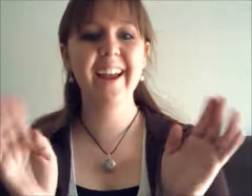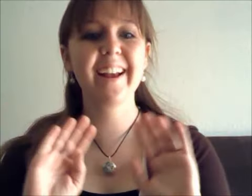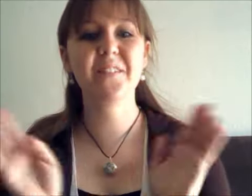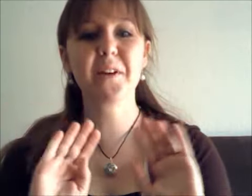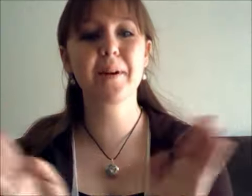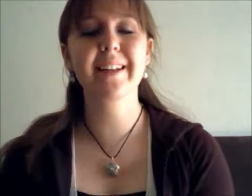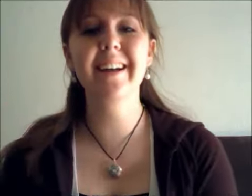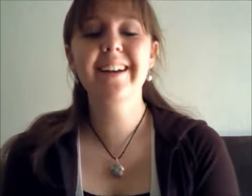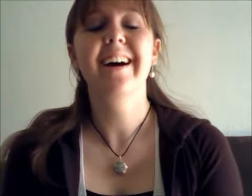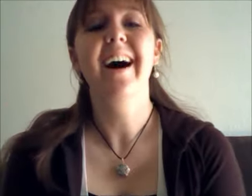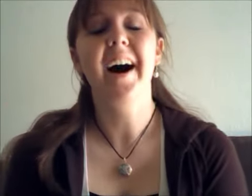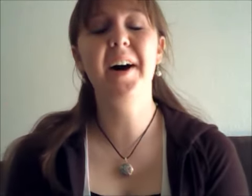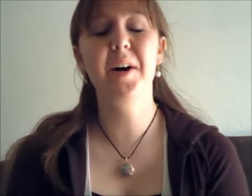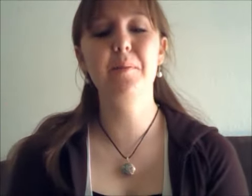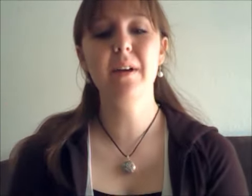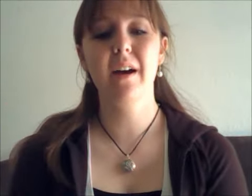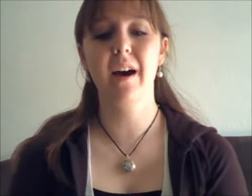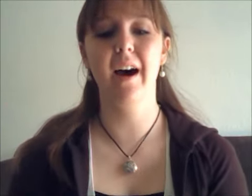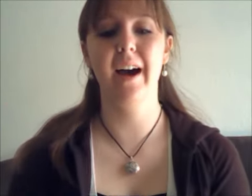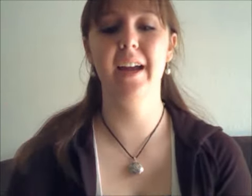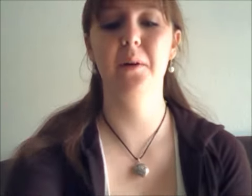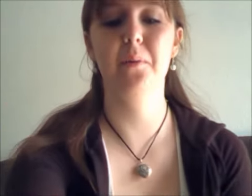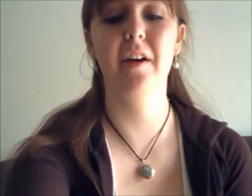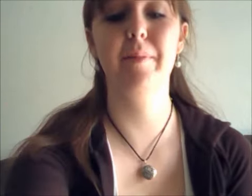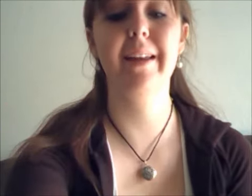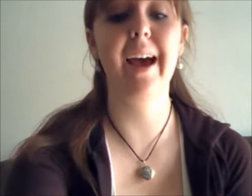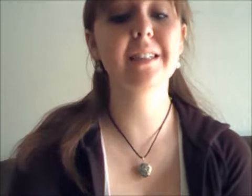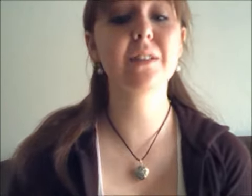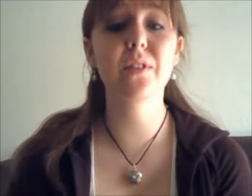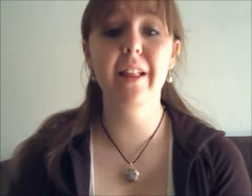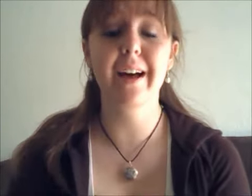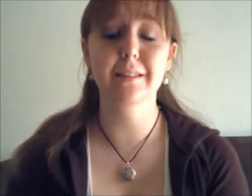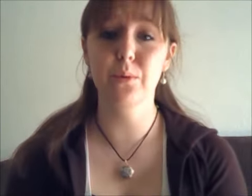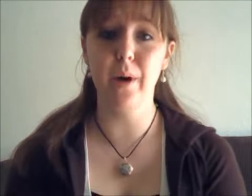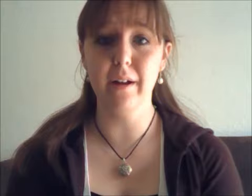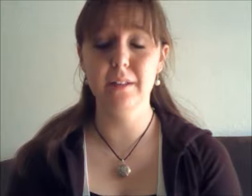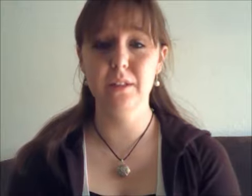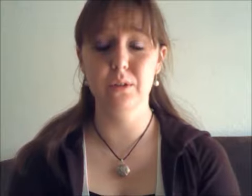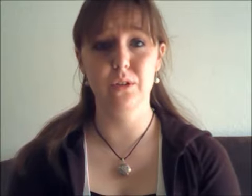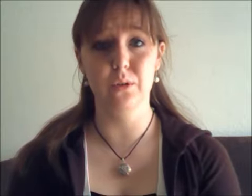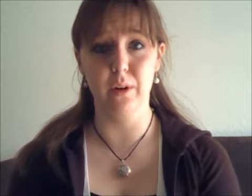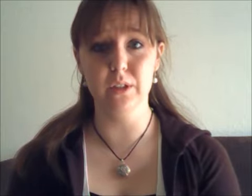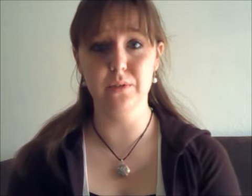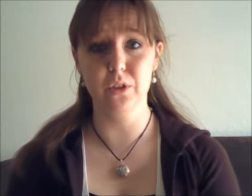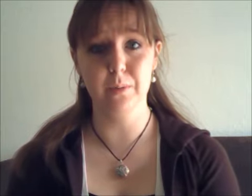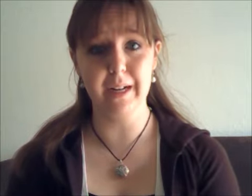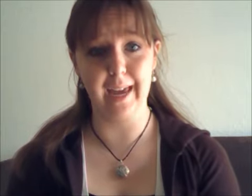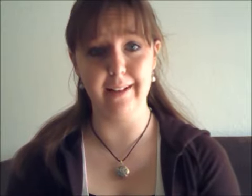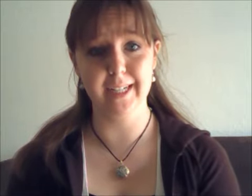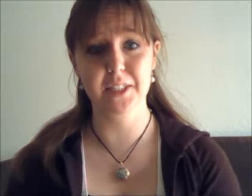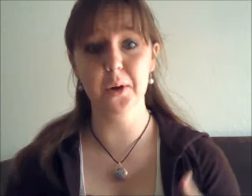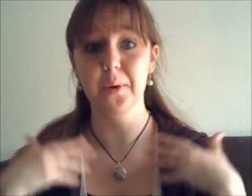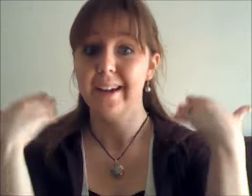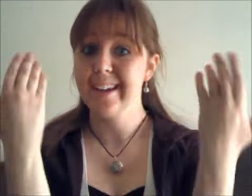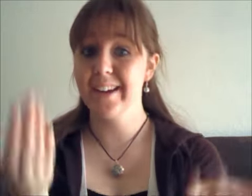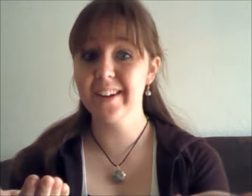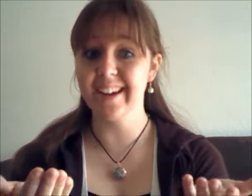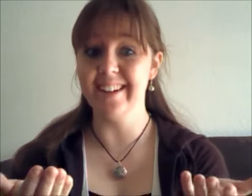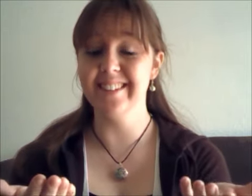Hey everybody! I have been asked for the last little while to do a tutorial for two black Cadillacs. So here it is.